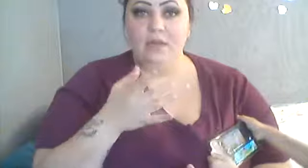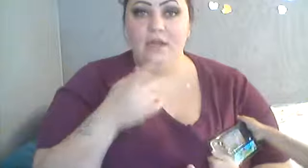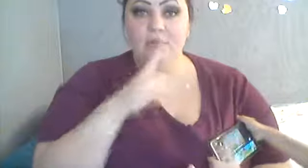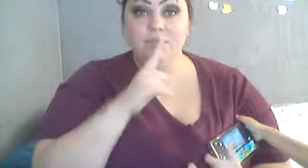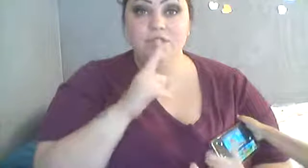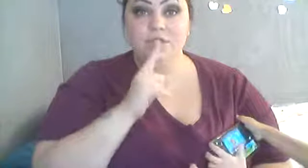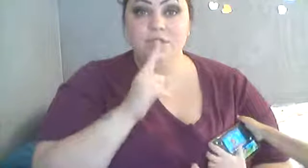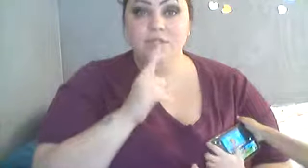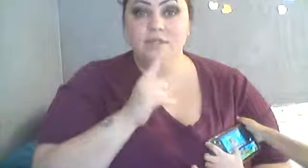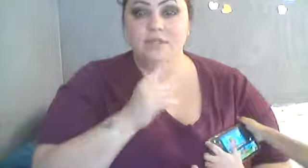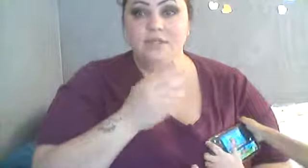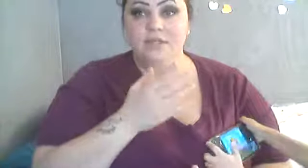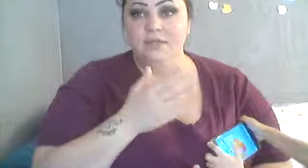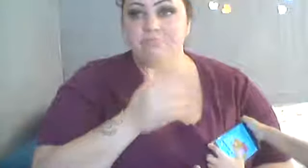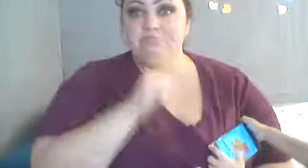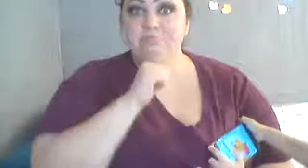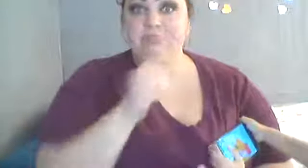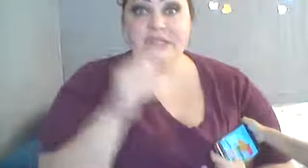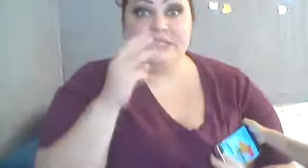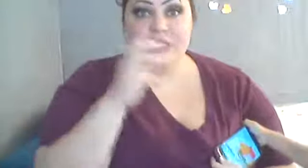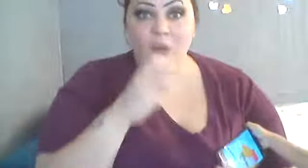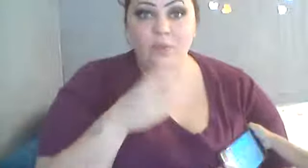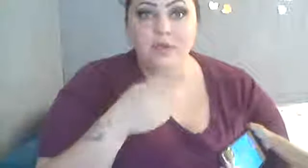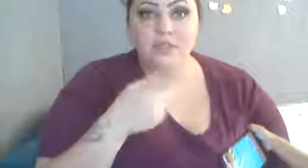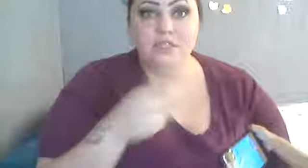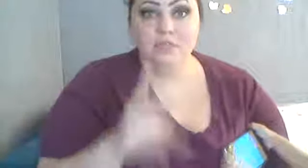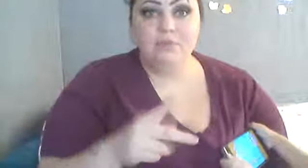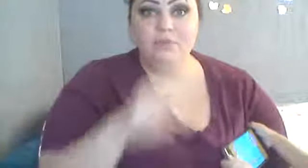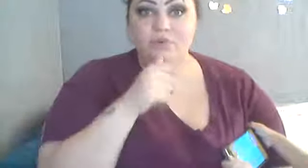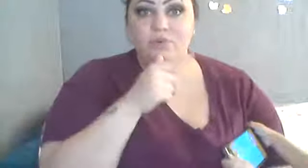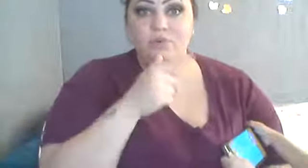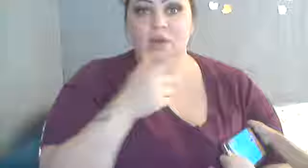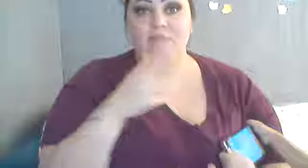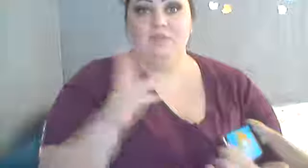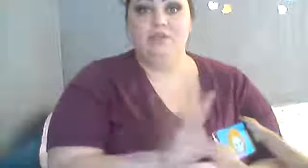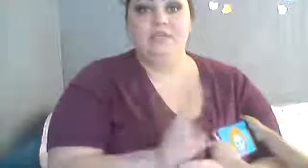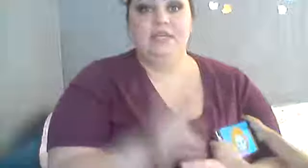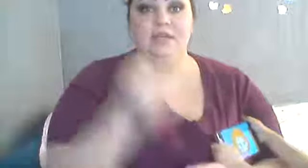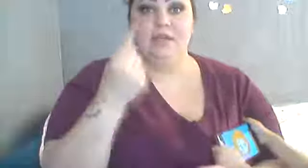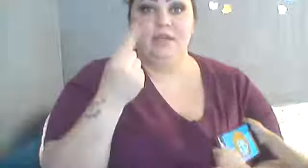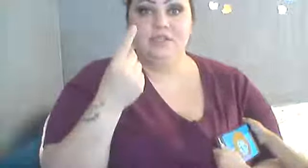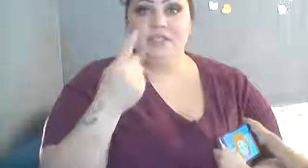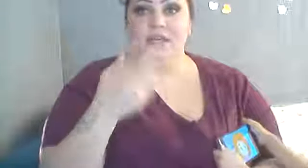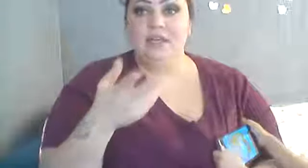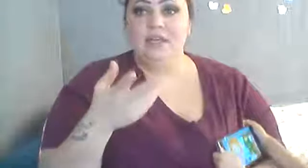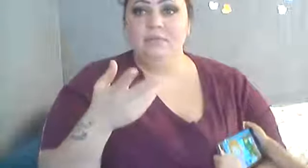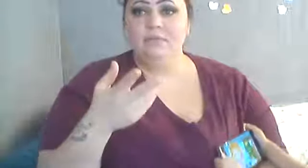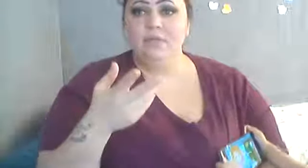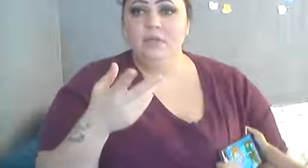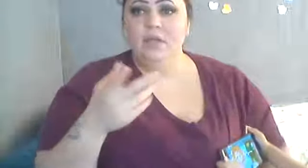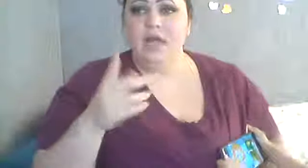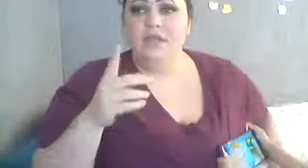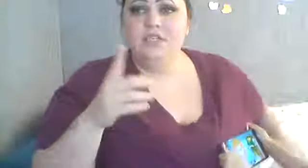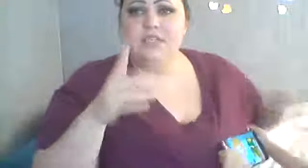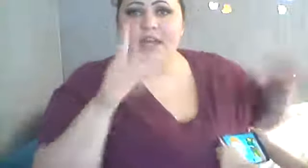I'm sure it's not weird to the people who have been using it and understand it. I